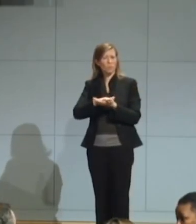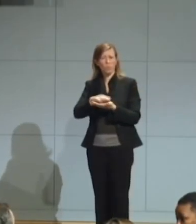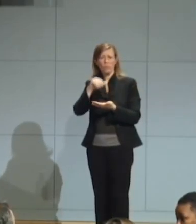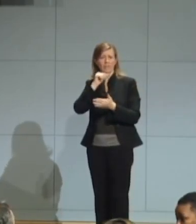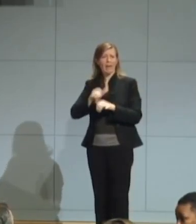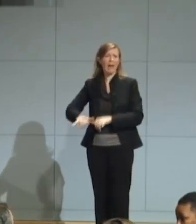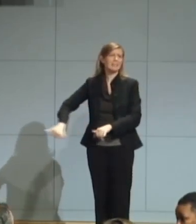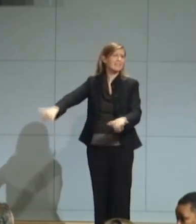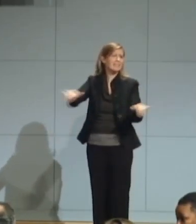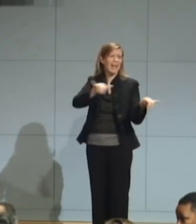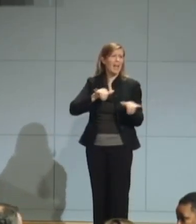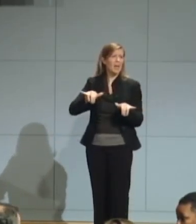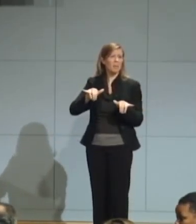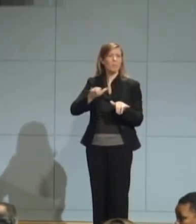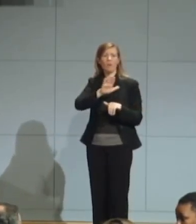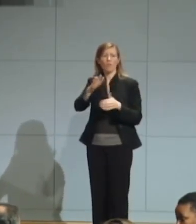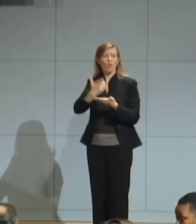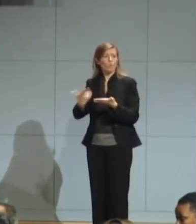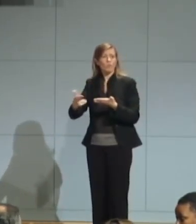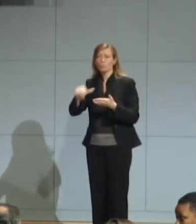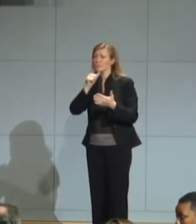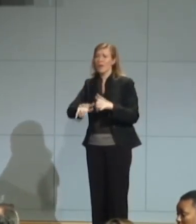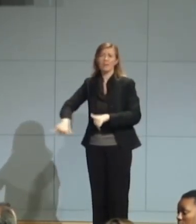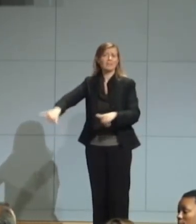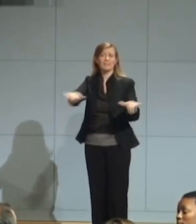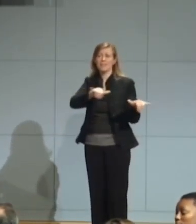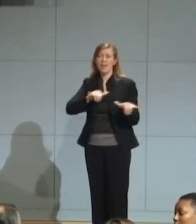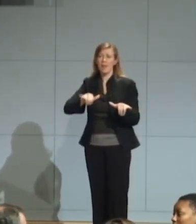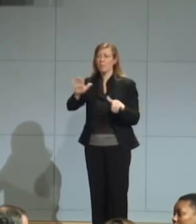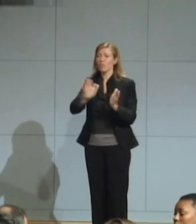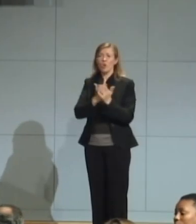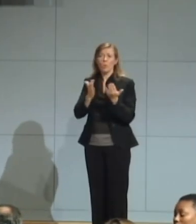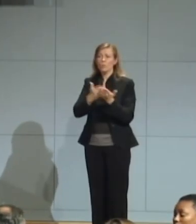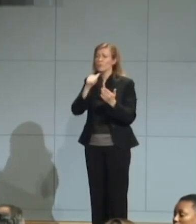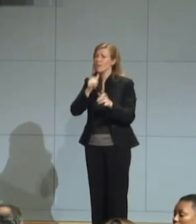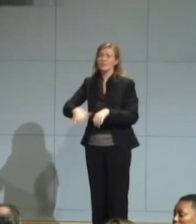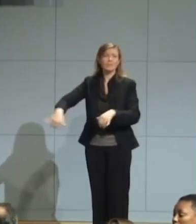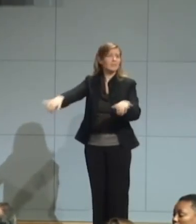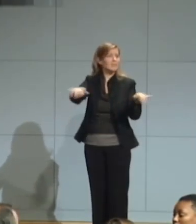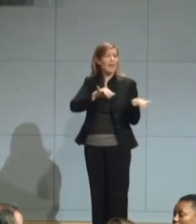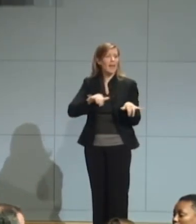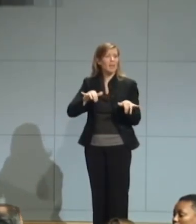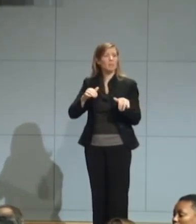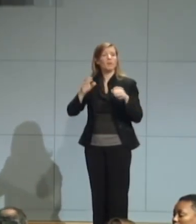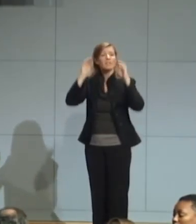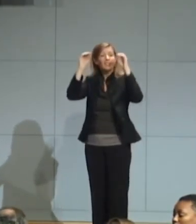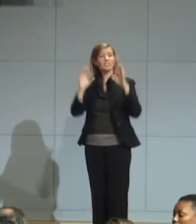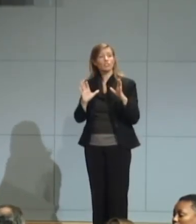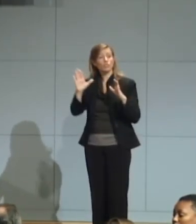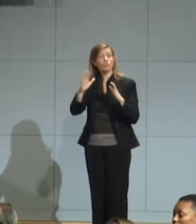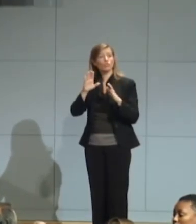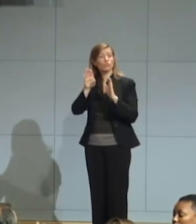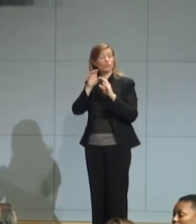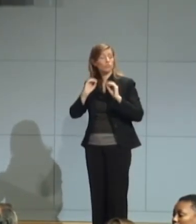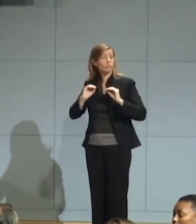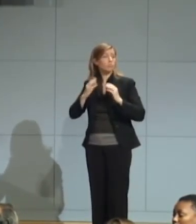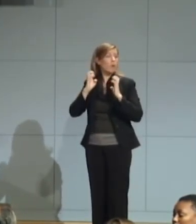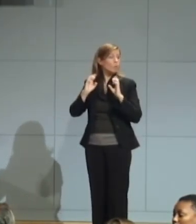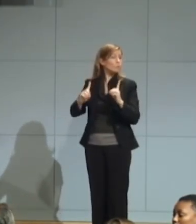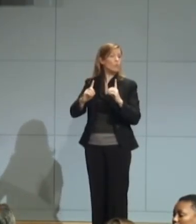them because they lived in the neighborhood. And they had an interest in seeing to it that all children could learn. Now, that's not